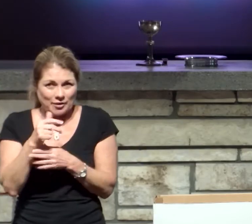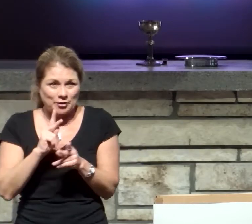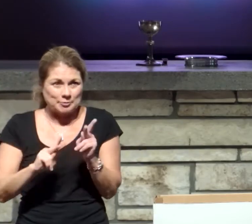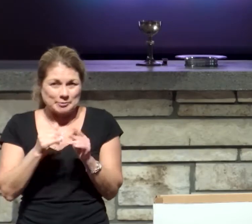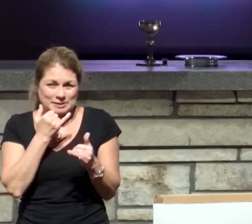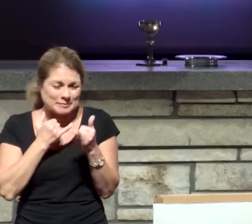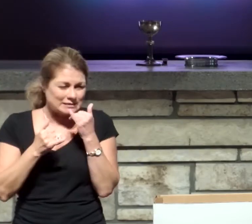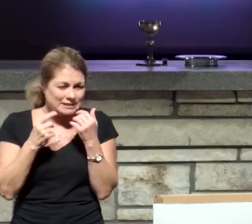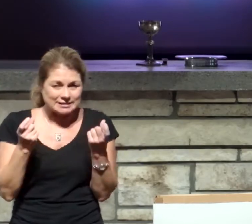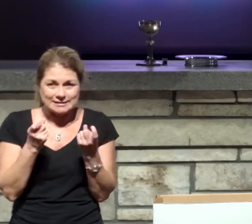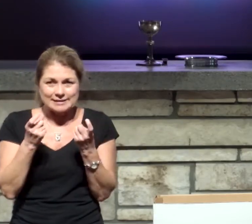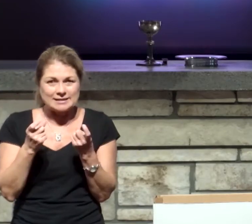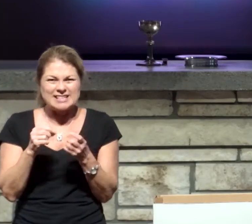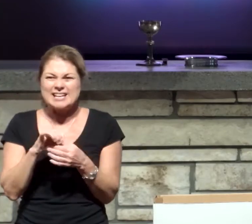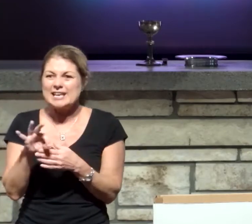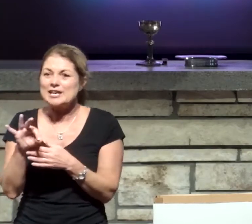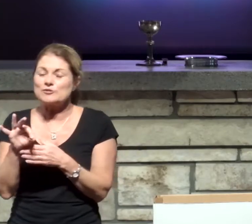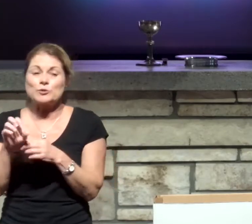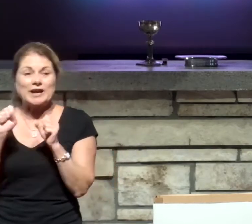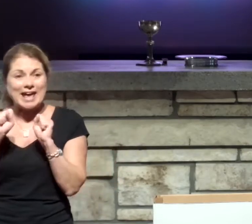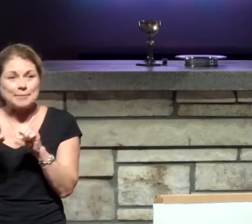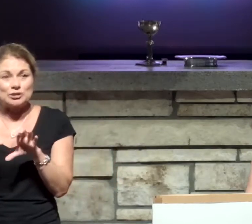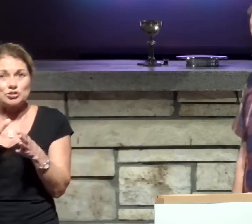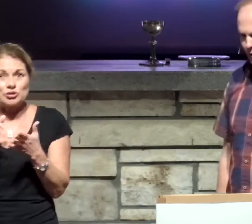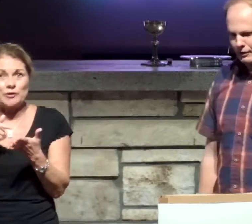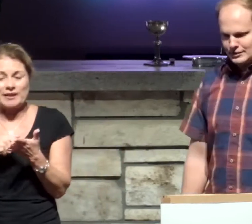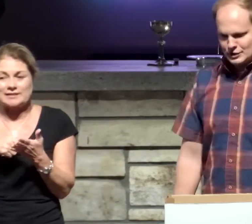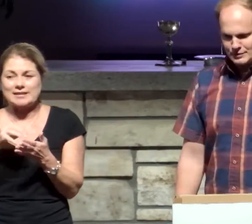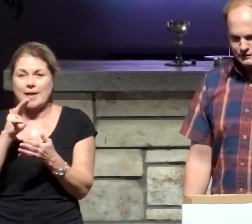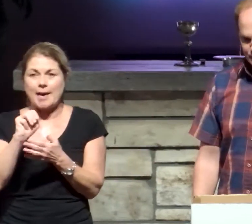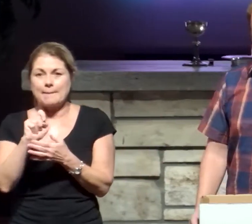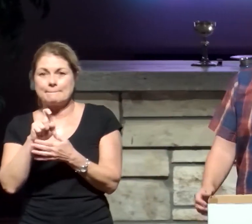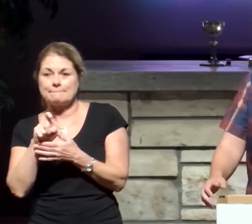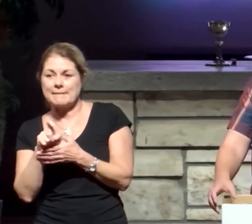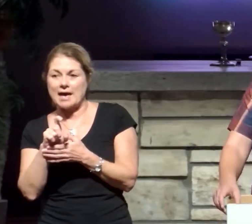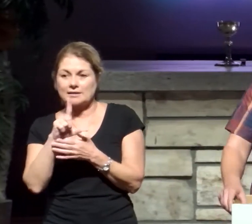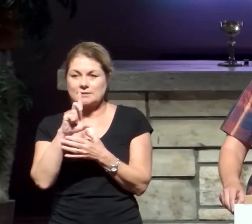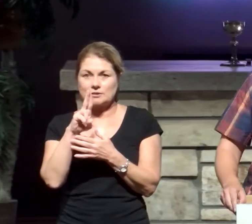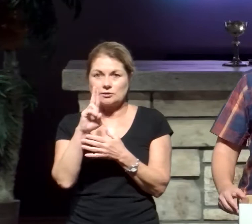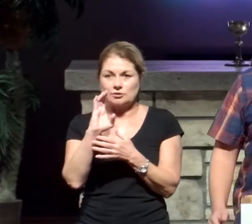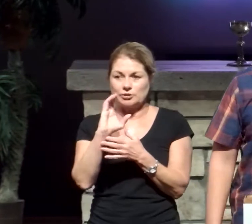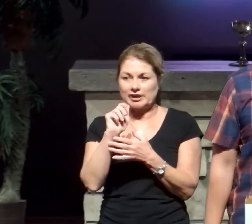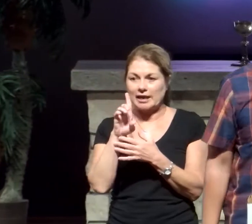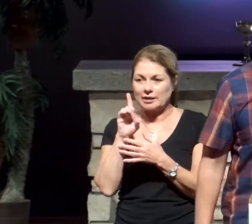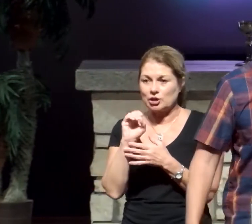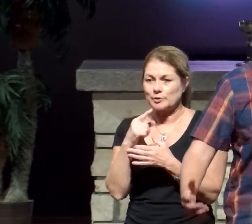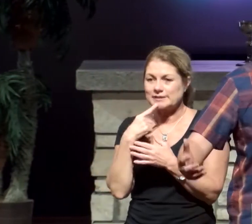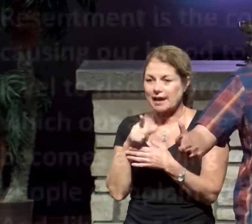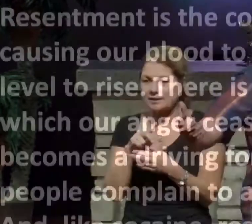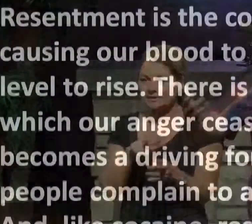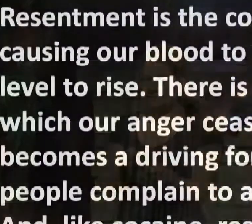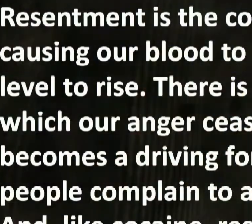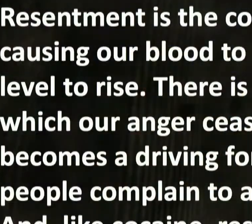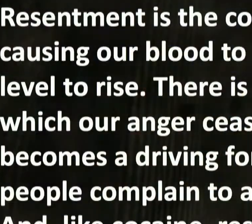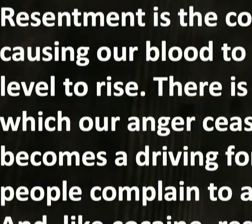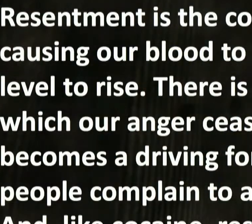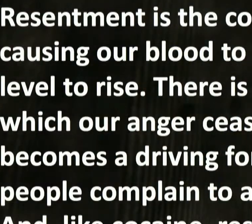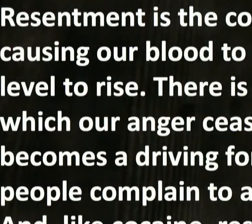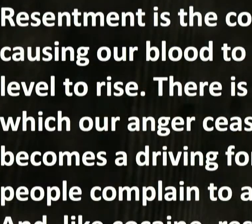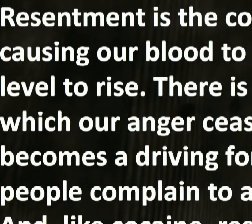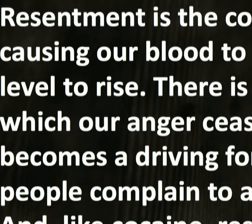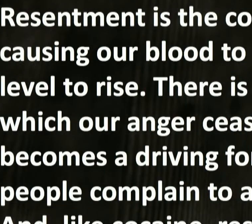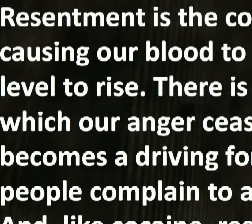this, Max Lucado puts it really well in terms of this resentment. Take a look at what he says. If we're going to do this, he says,